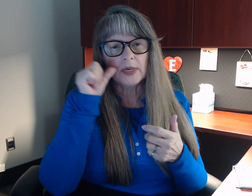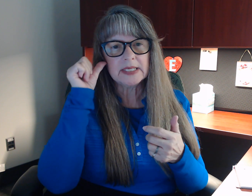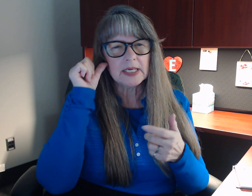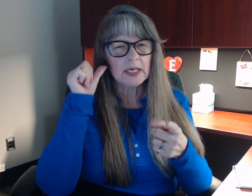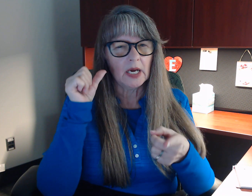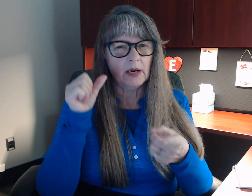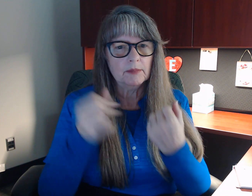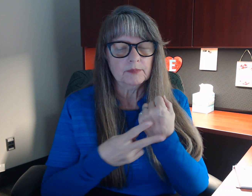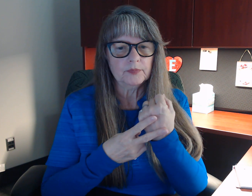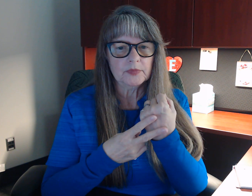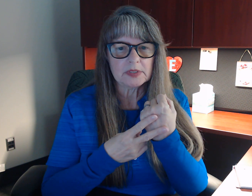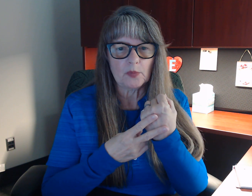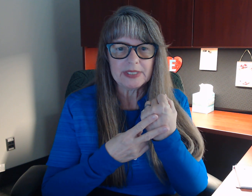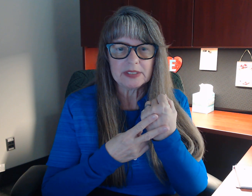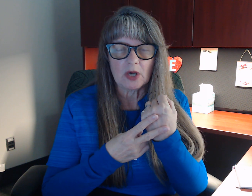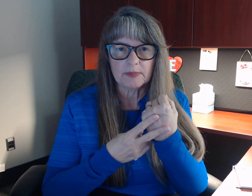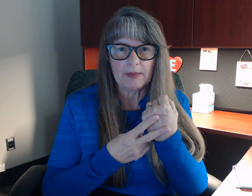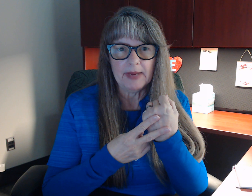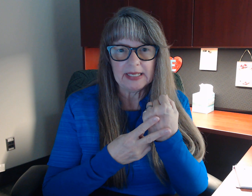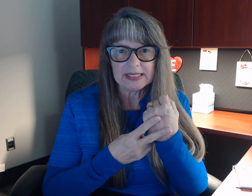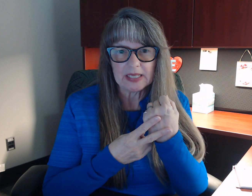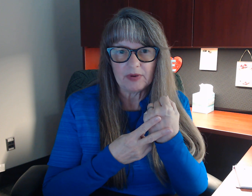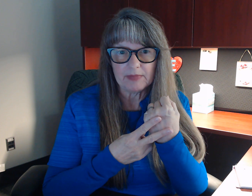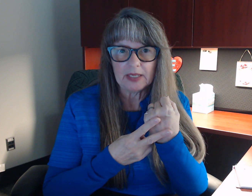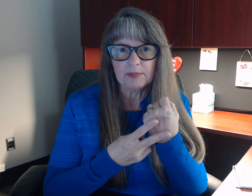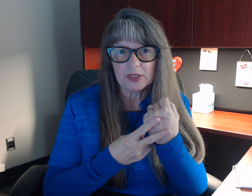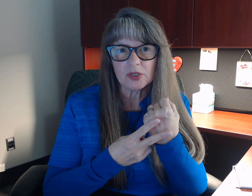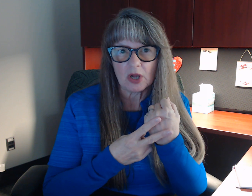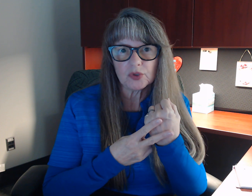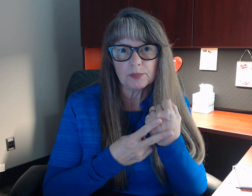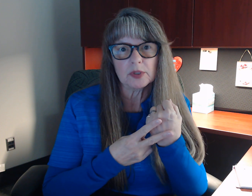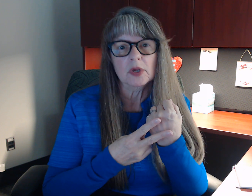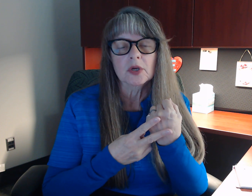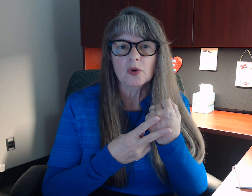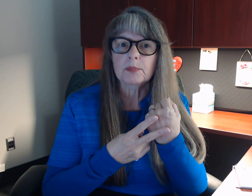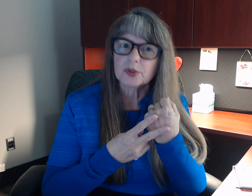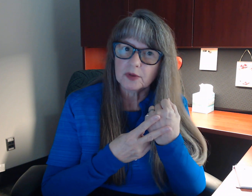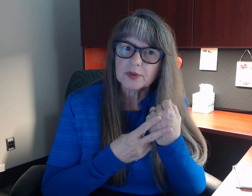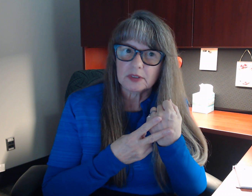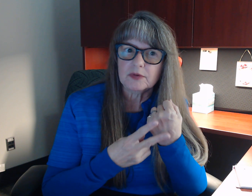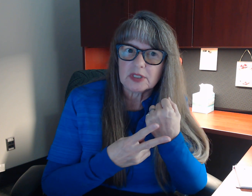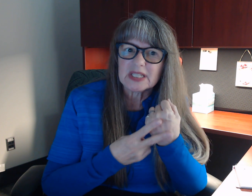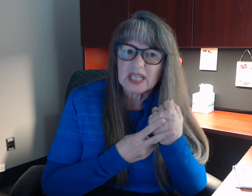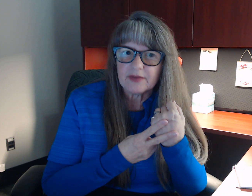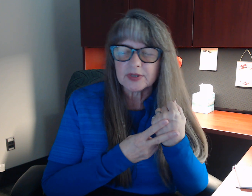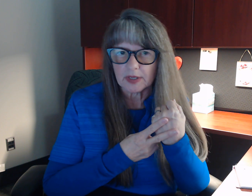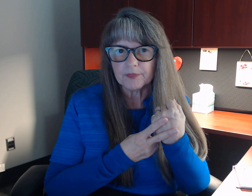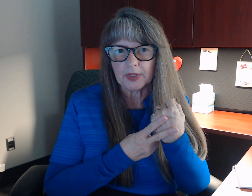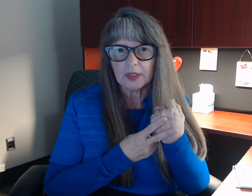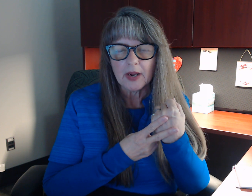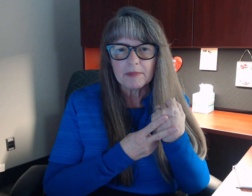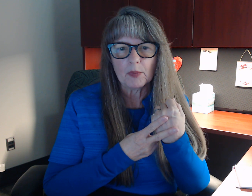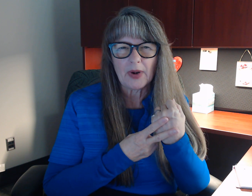did, so we talked about money and saving money, but this is also preservatives to save something. Remember, we're not